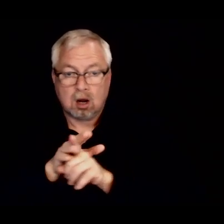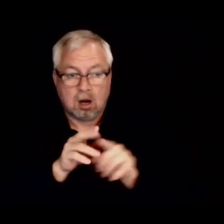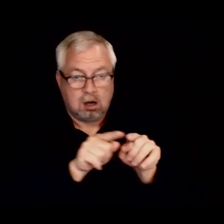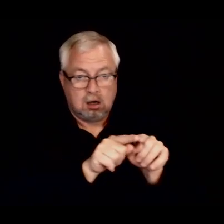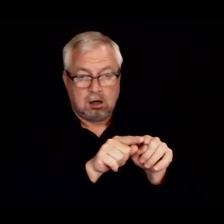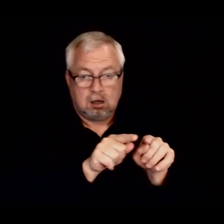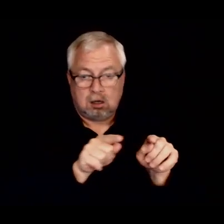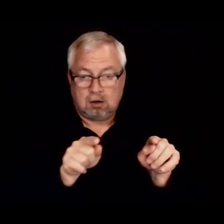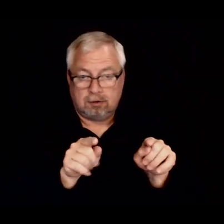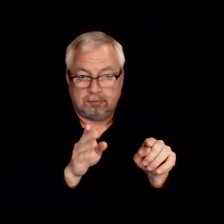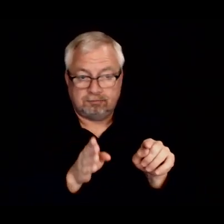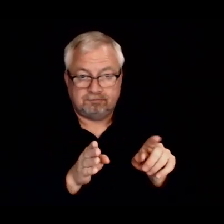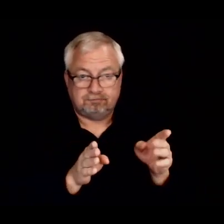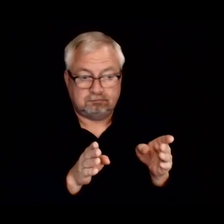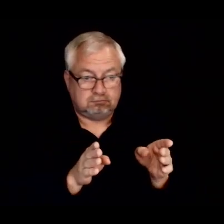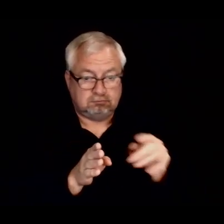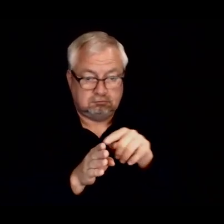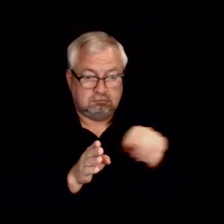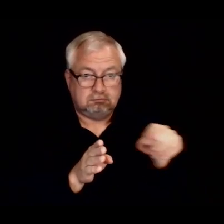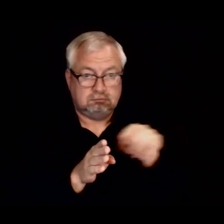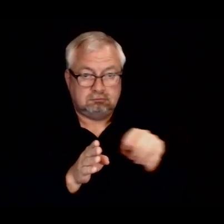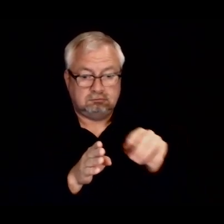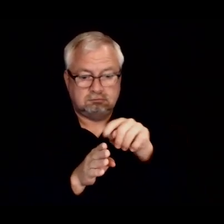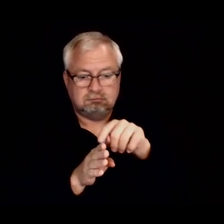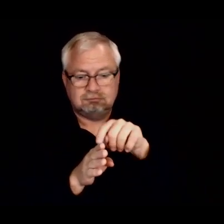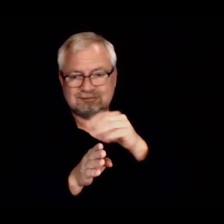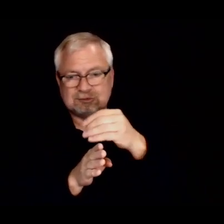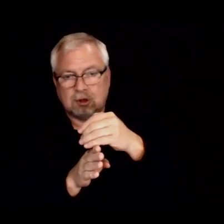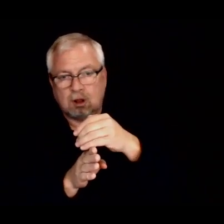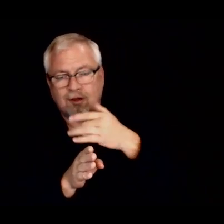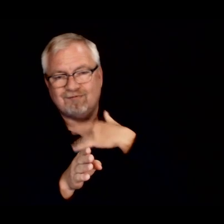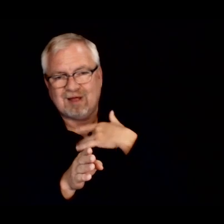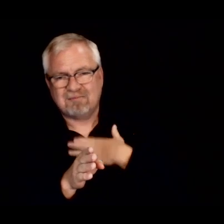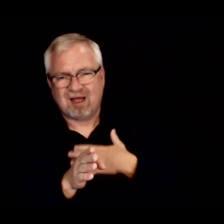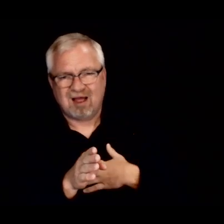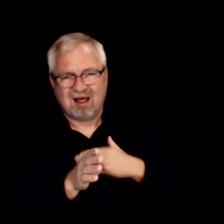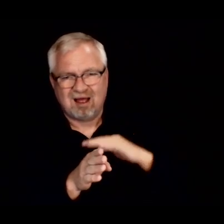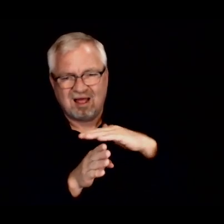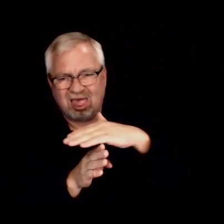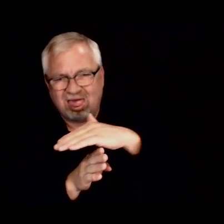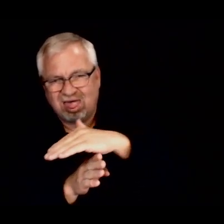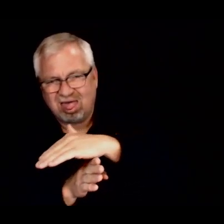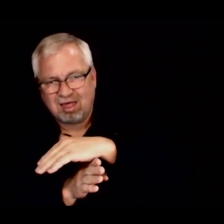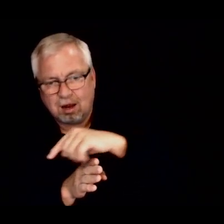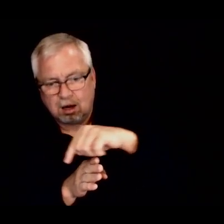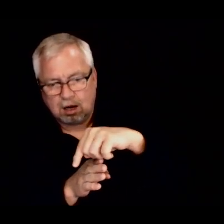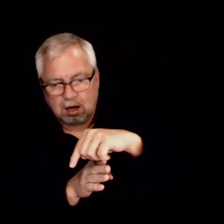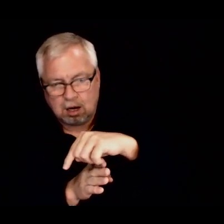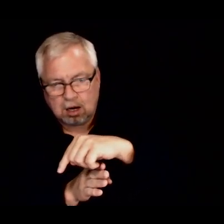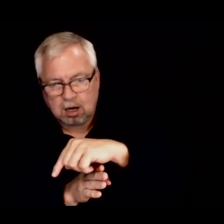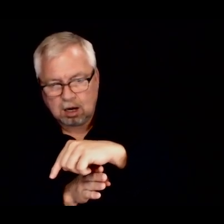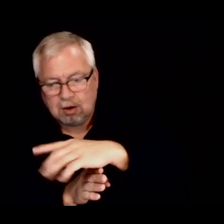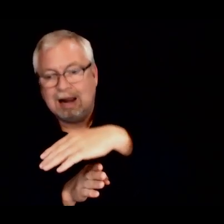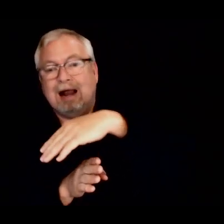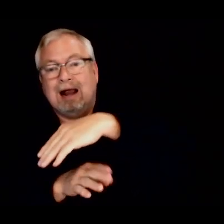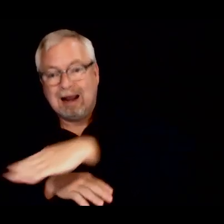feeling worse as time goes on, and then seeking a test or seeking care. And unfortunately,